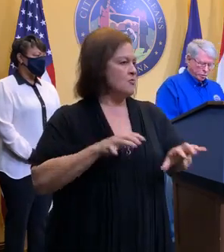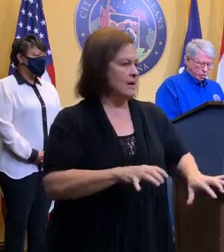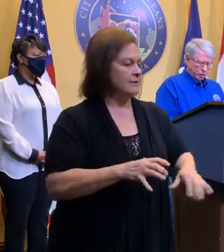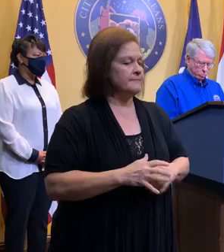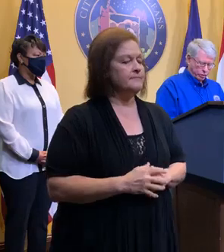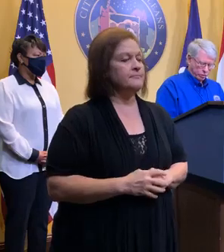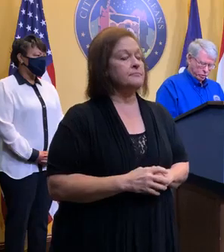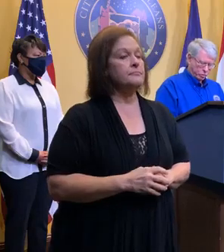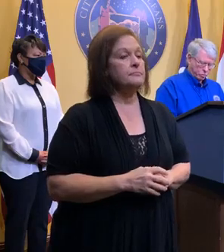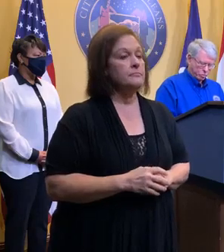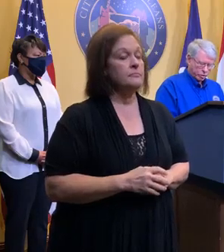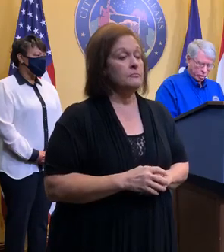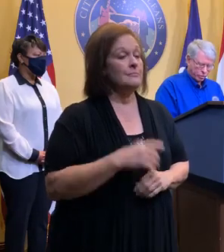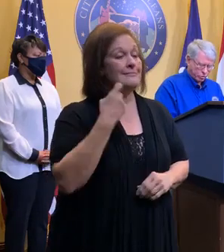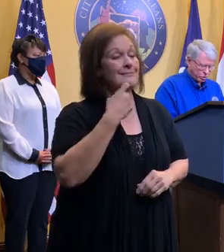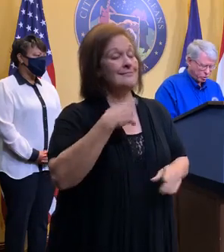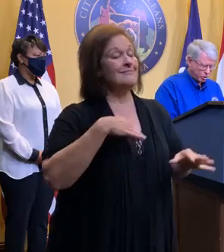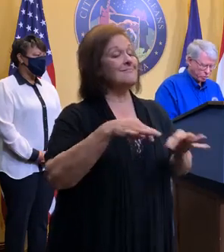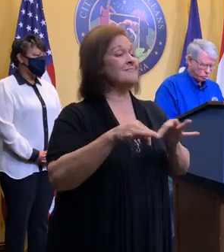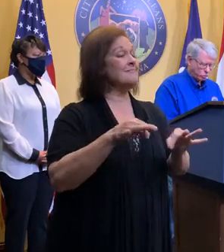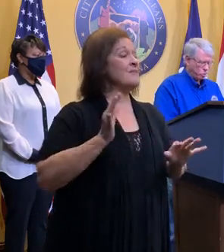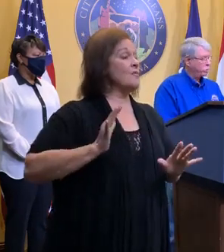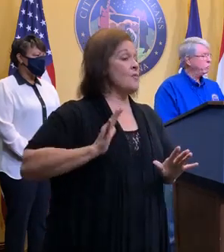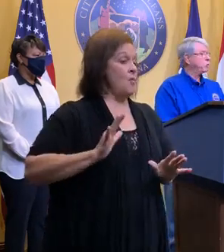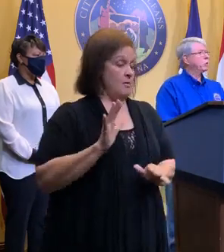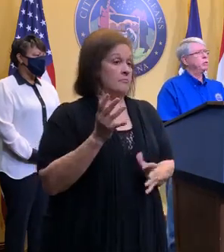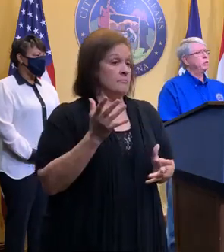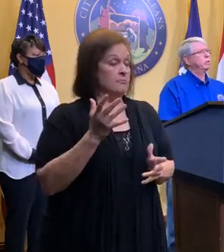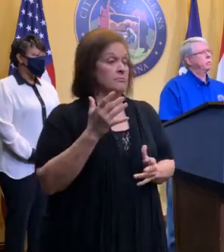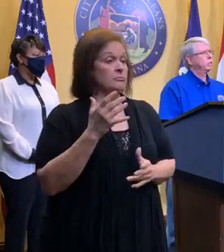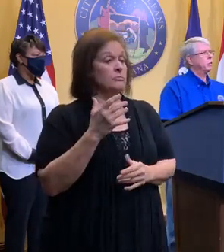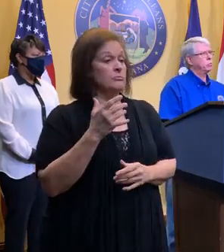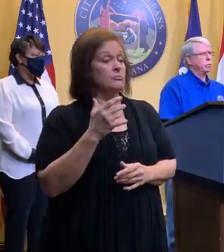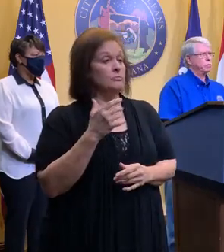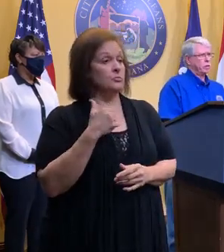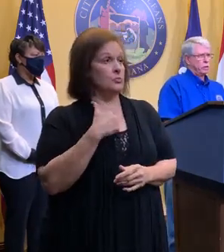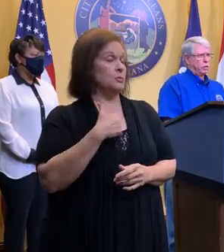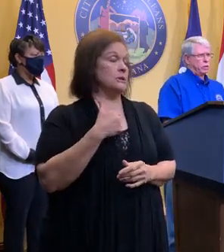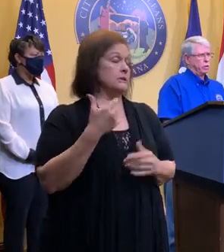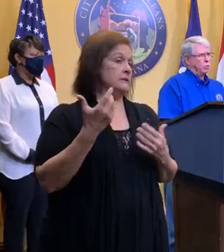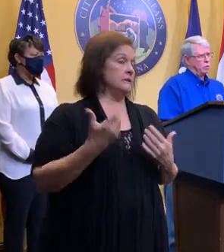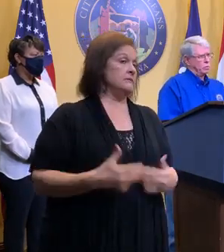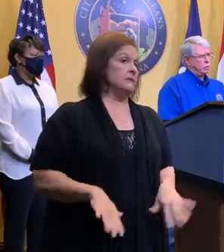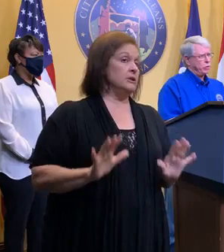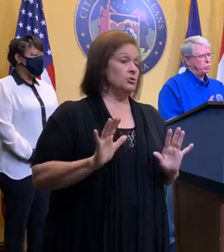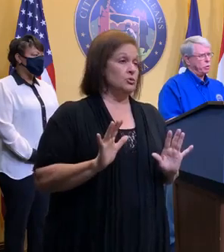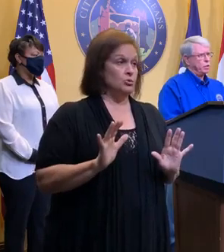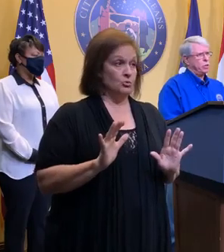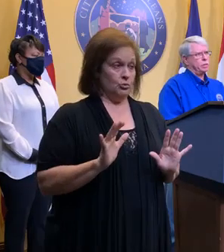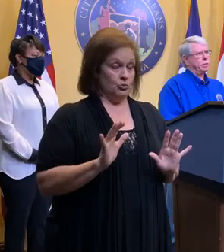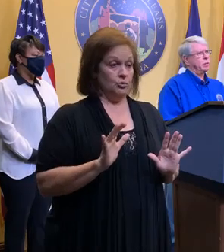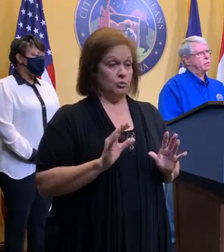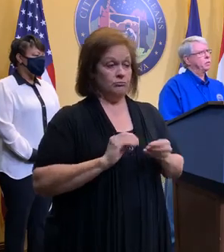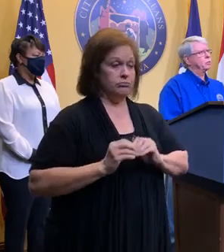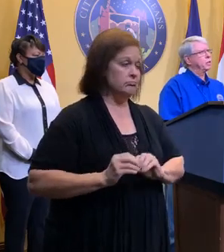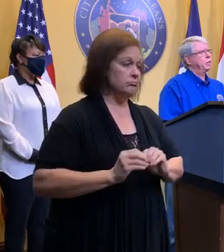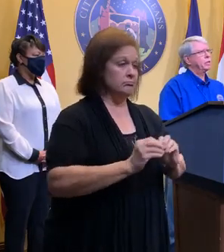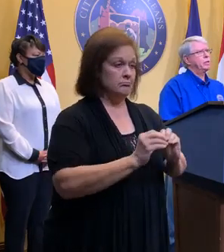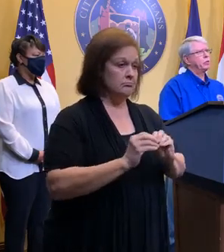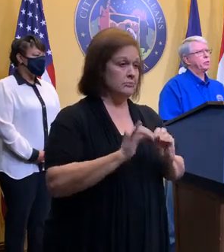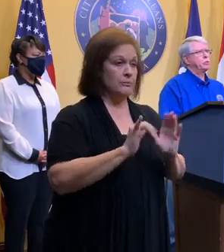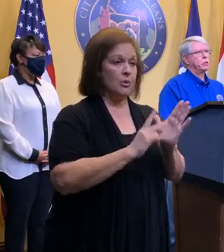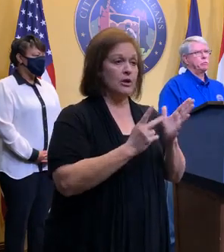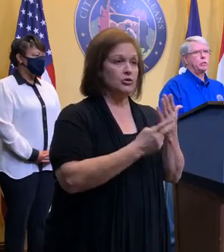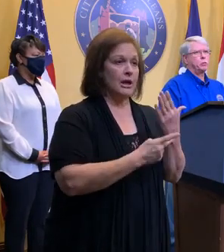As I mentioned in previous press conferences, we recently completed one of a major project that